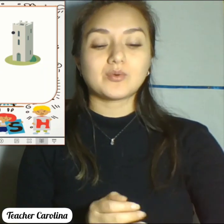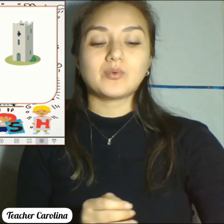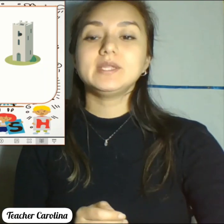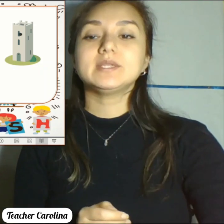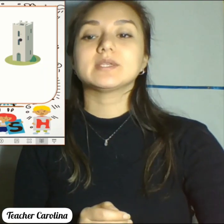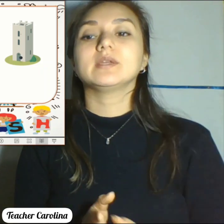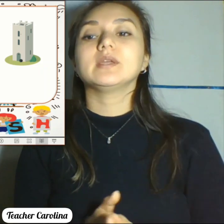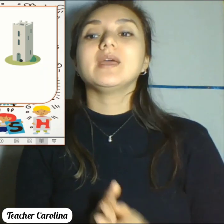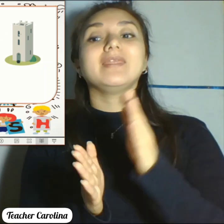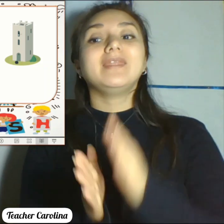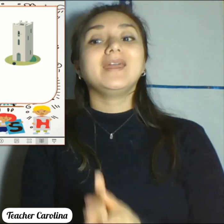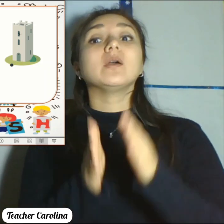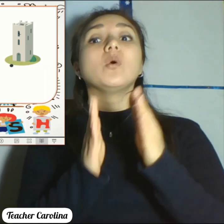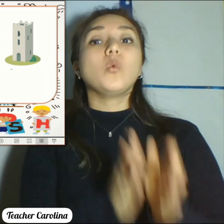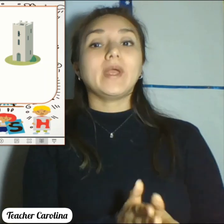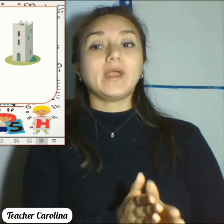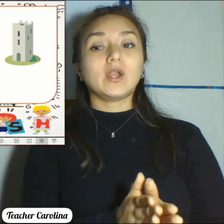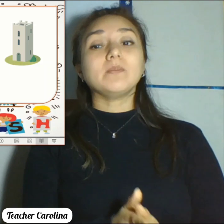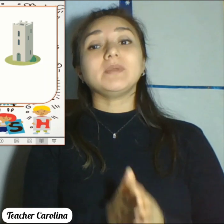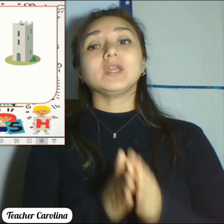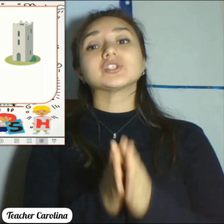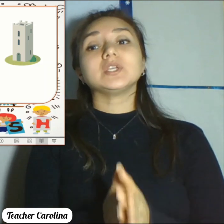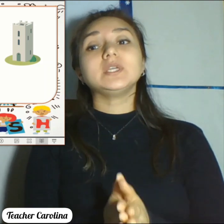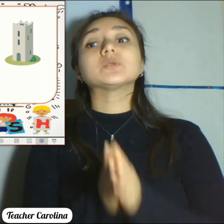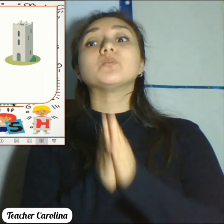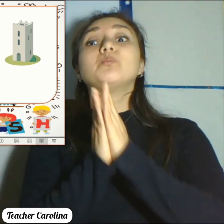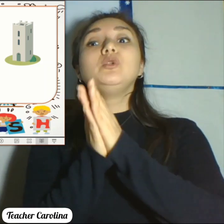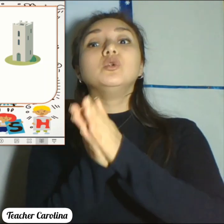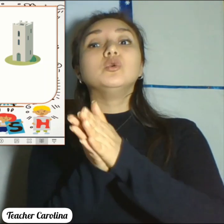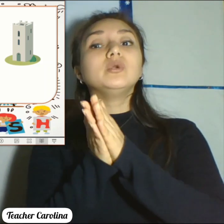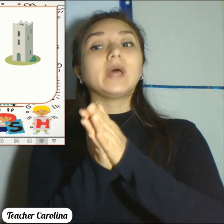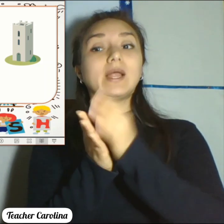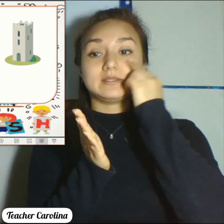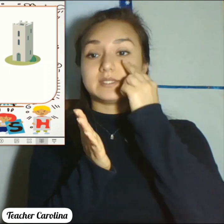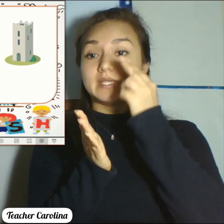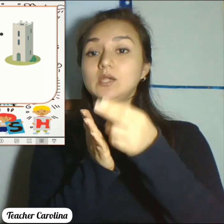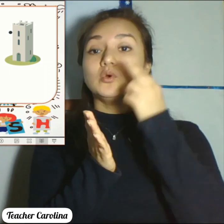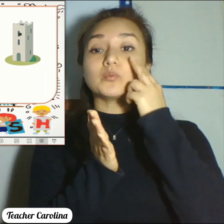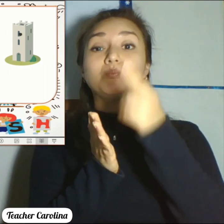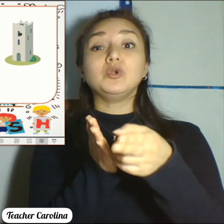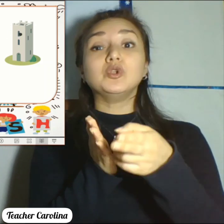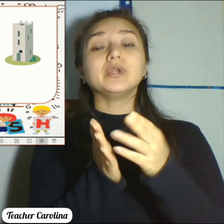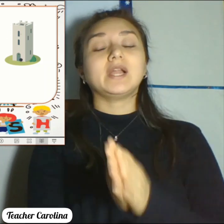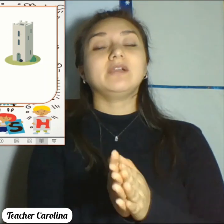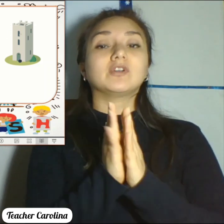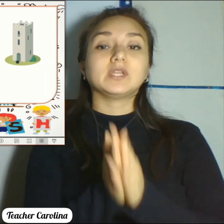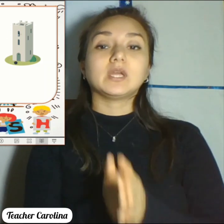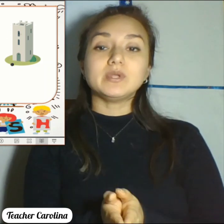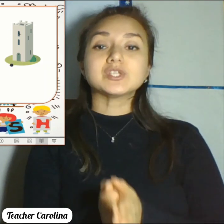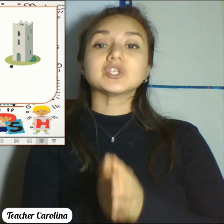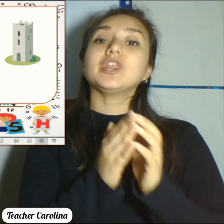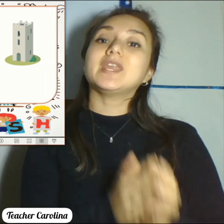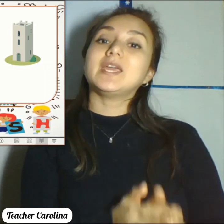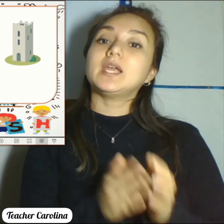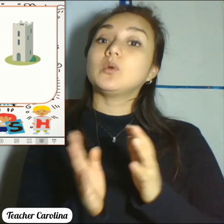right? There were because it's plural. Take a look, plural. For that reason, there